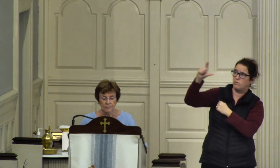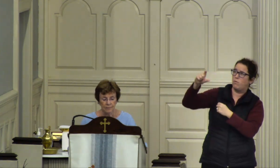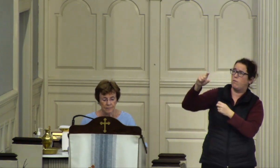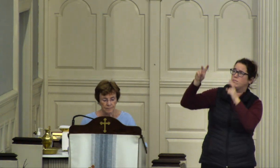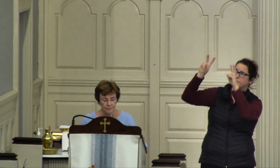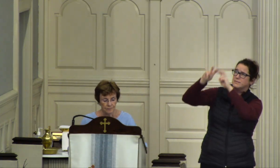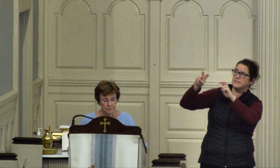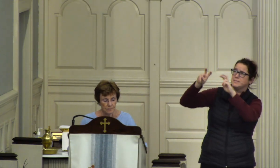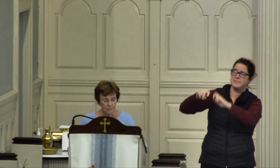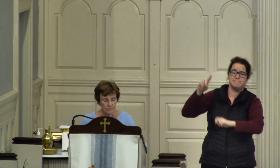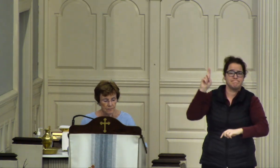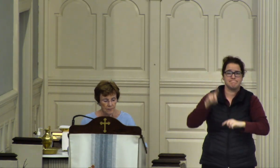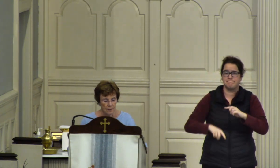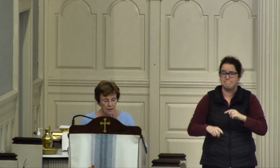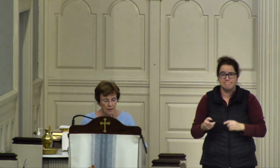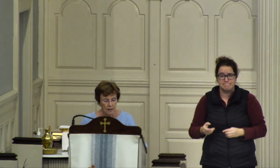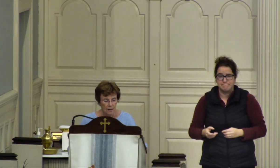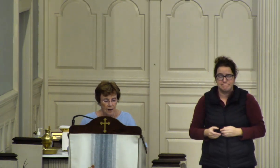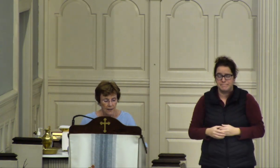it.